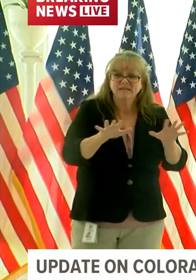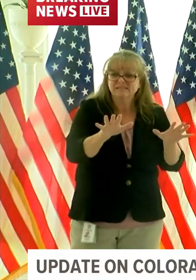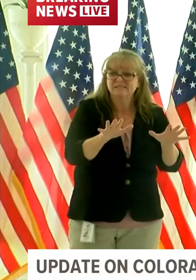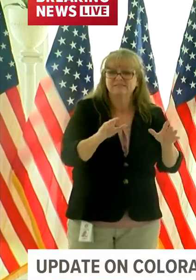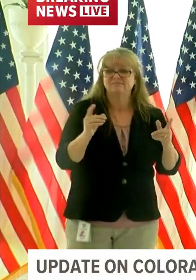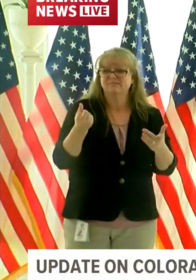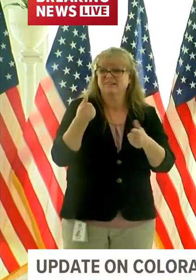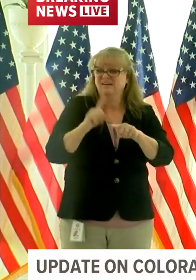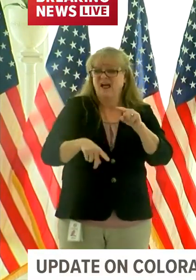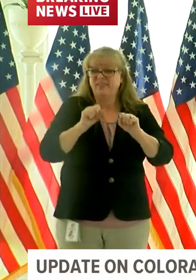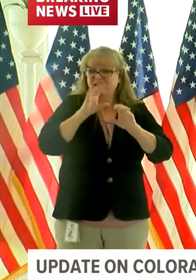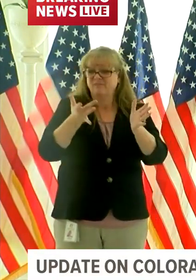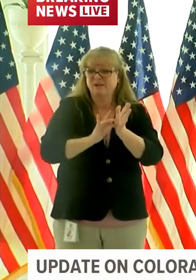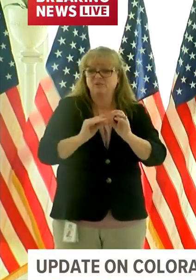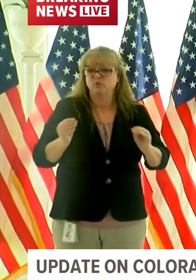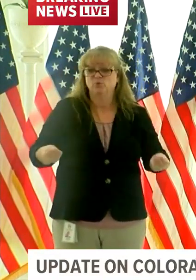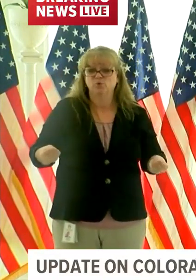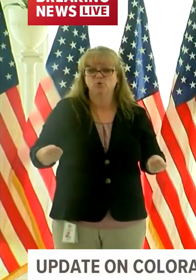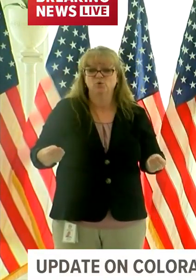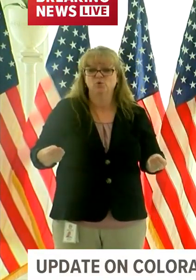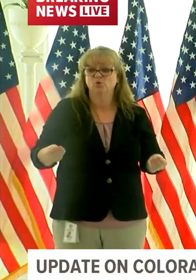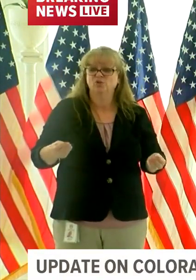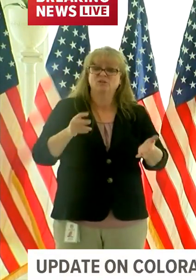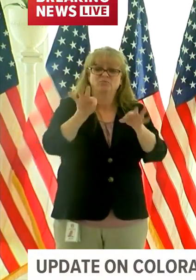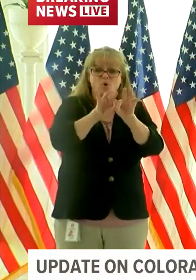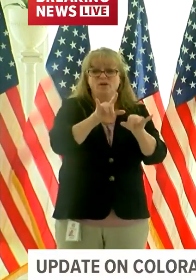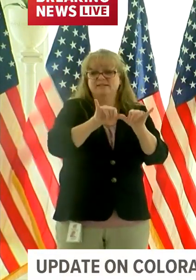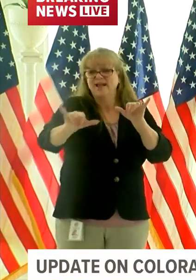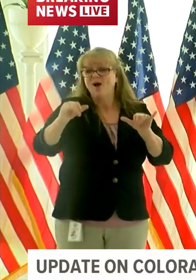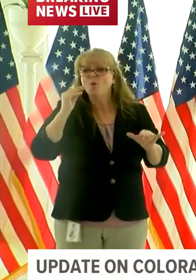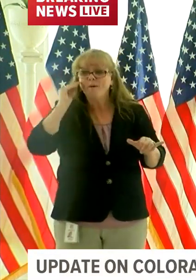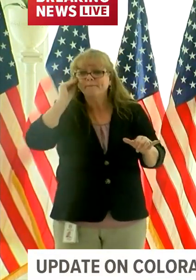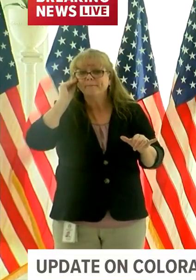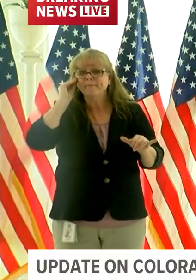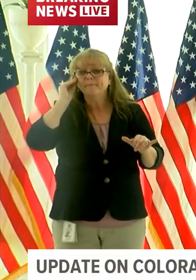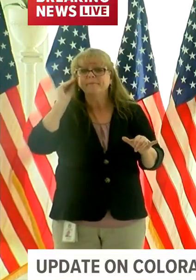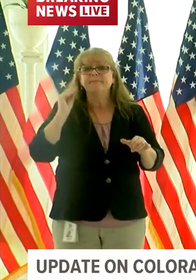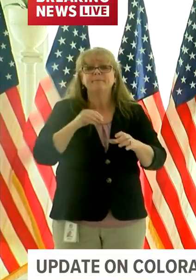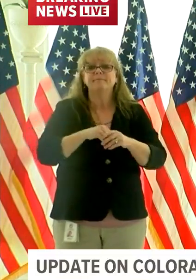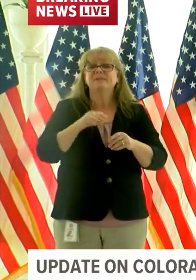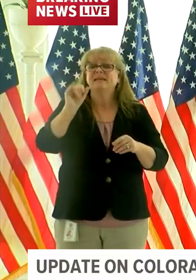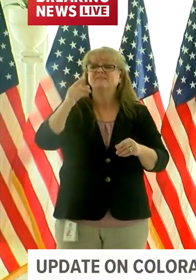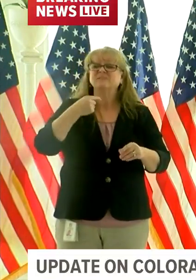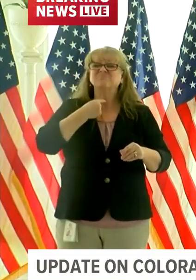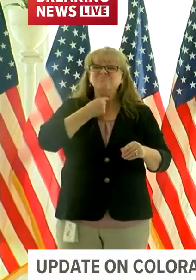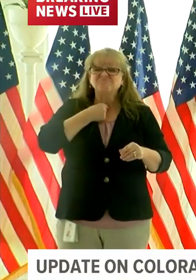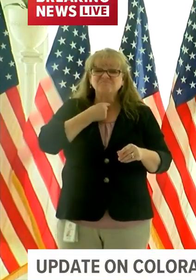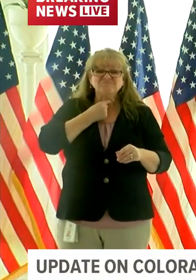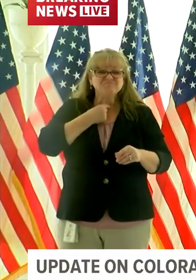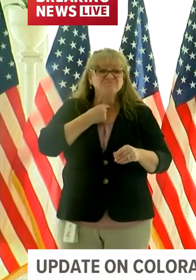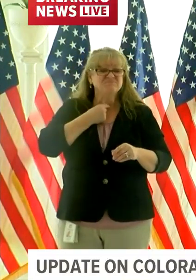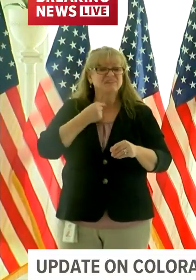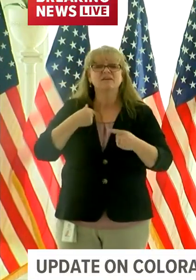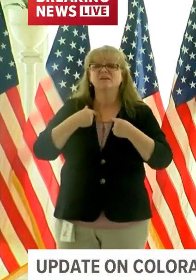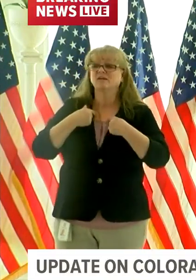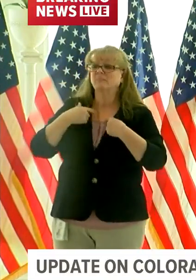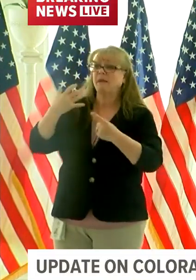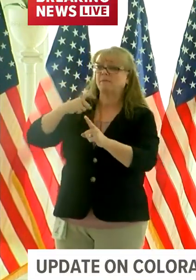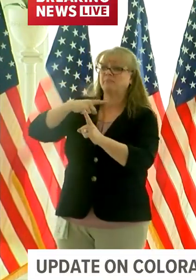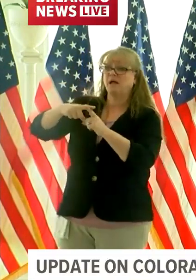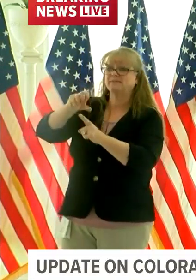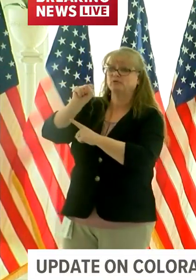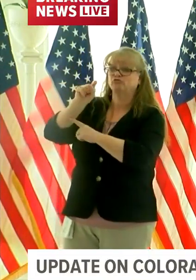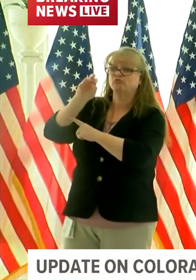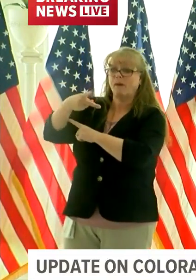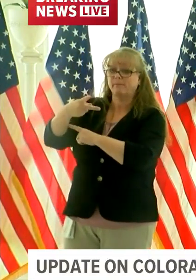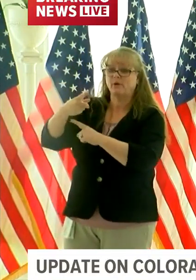that strep test or whatever that is. But unless the symptoms indicate and your doctor indicates that you need to visit in person,